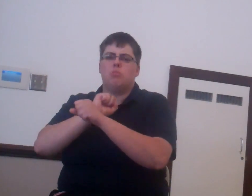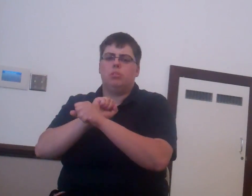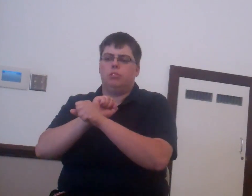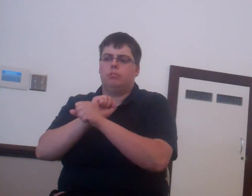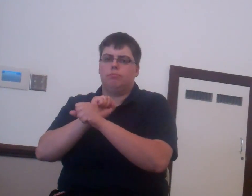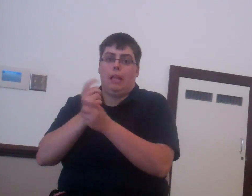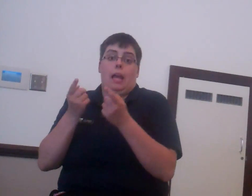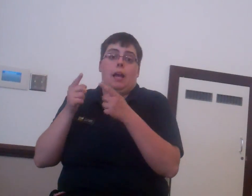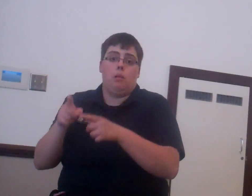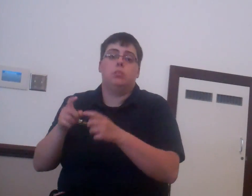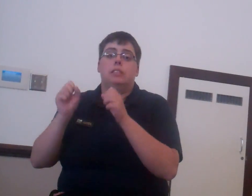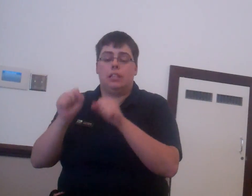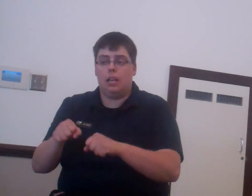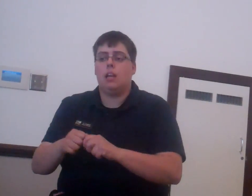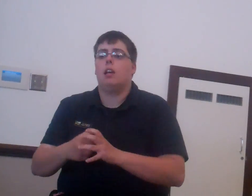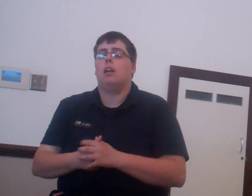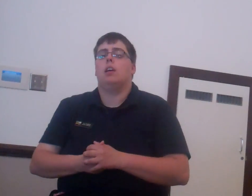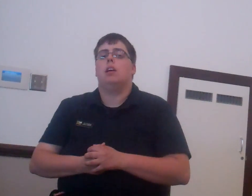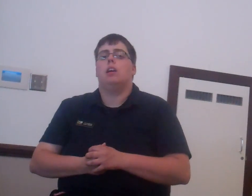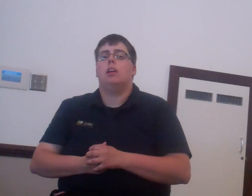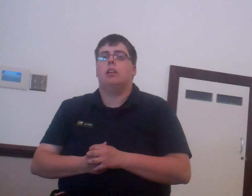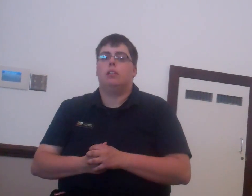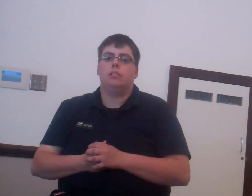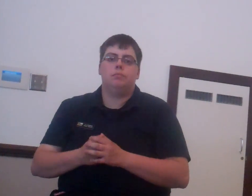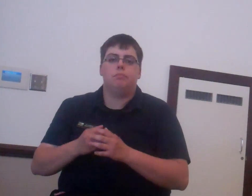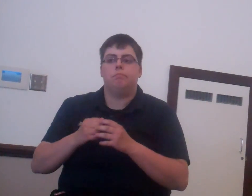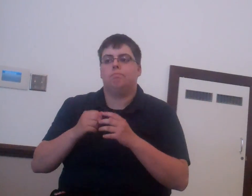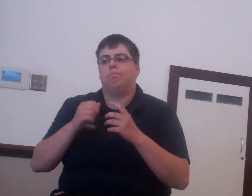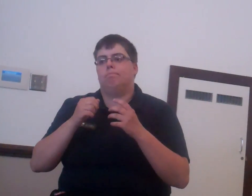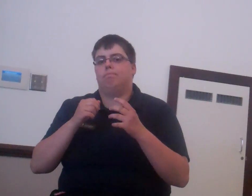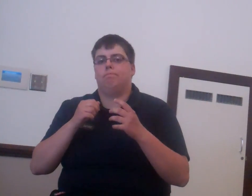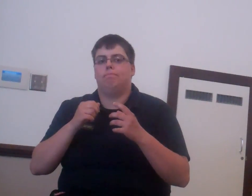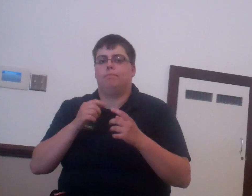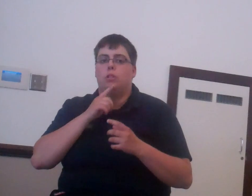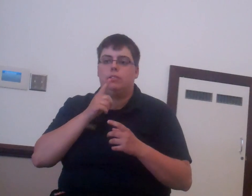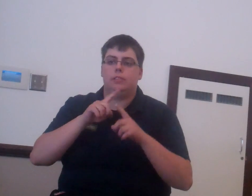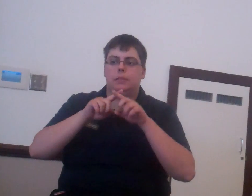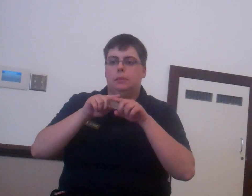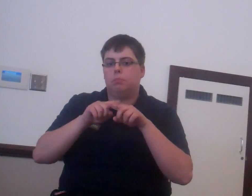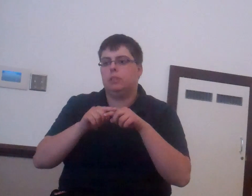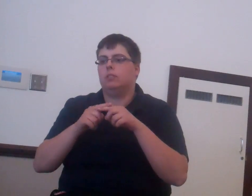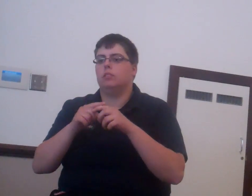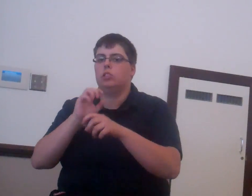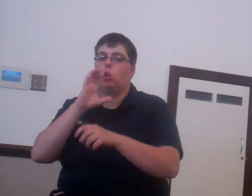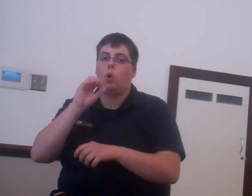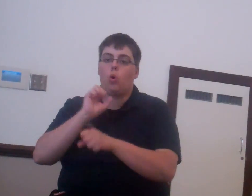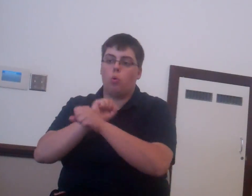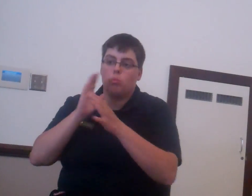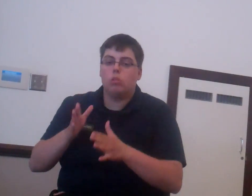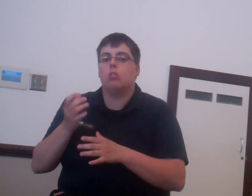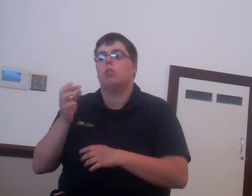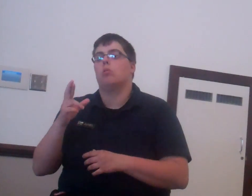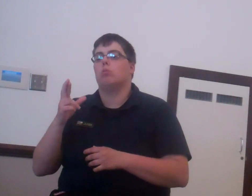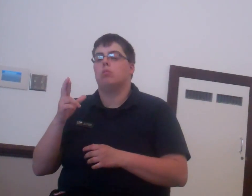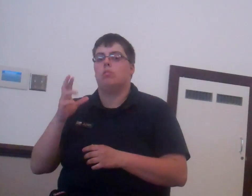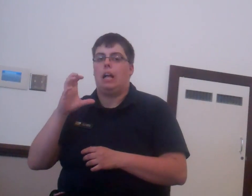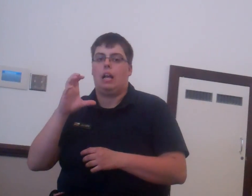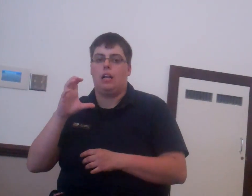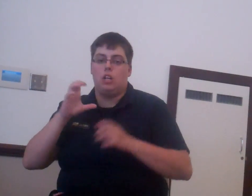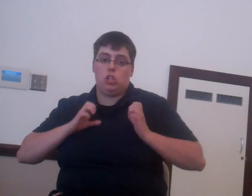stuff or whatever, or it's a client that you're just sort of getting to know over time. Interpersonal communication is how you accomplish things at